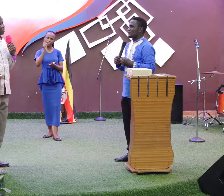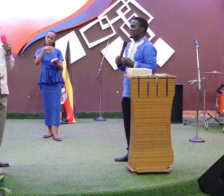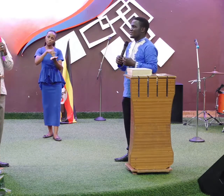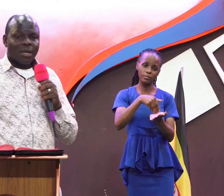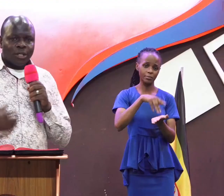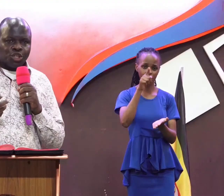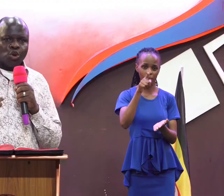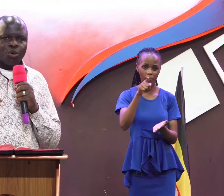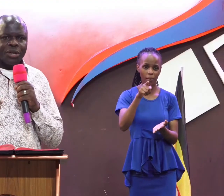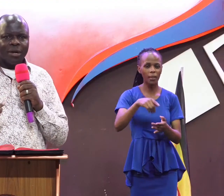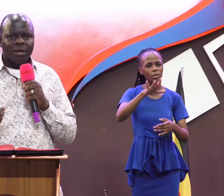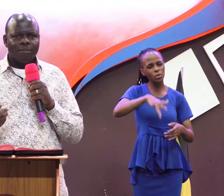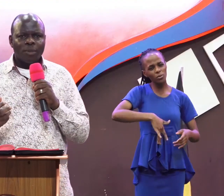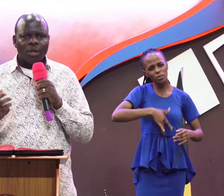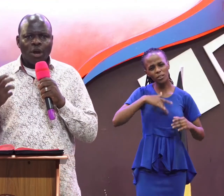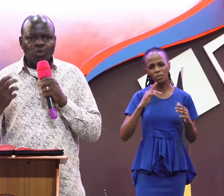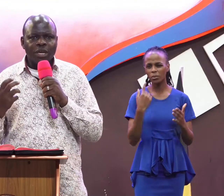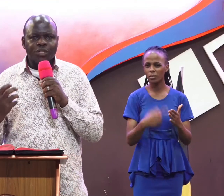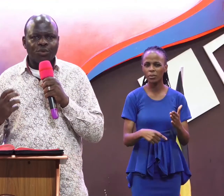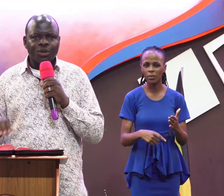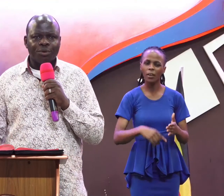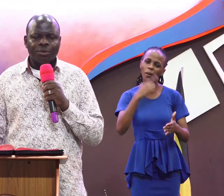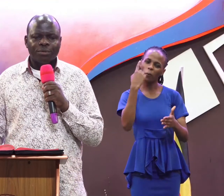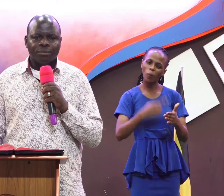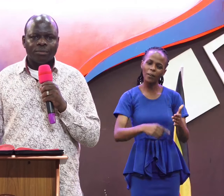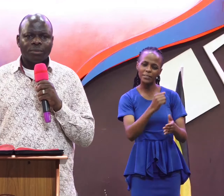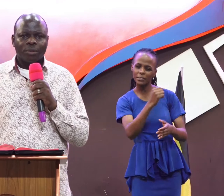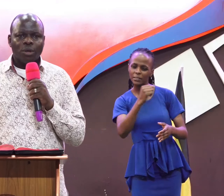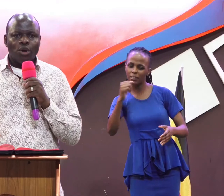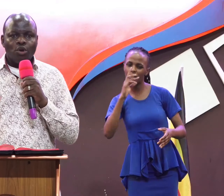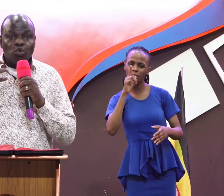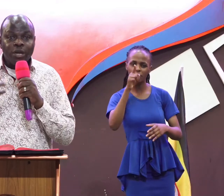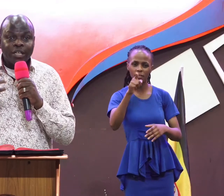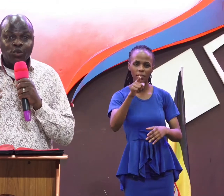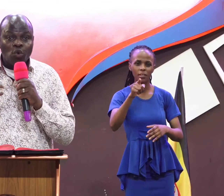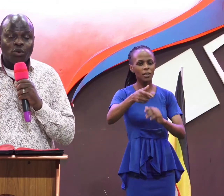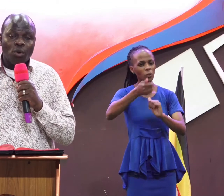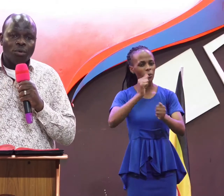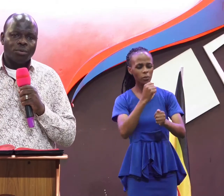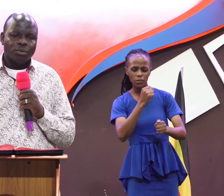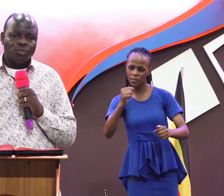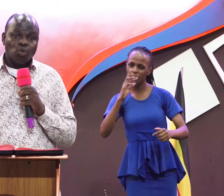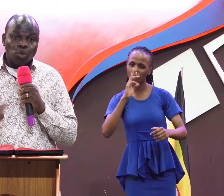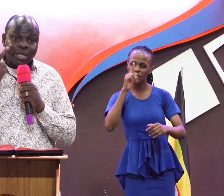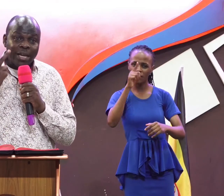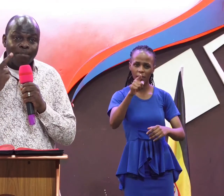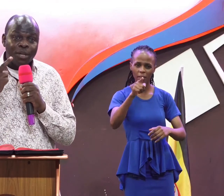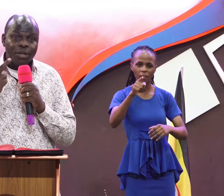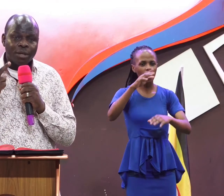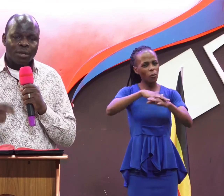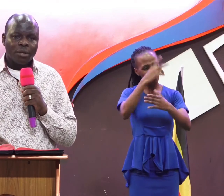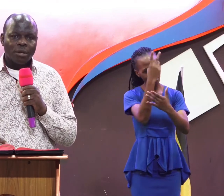heart will weaken you. What do you feel? On which side are you? On which